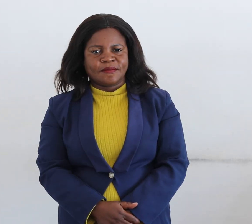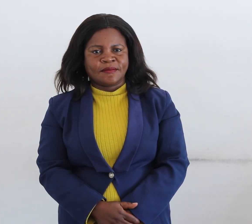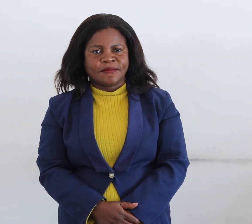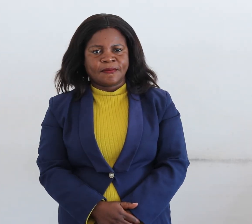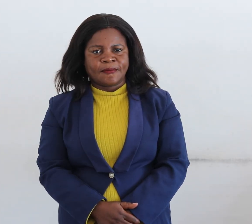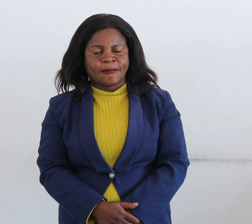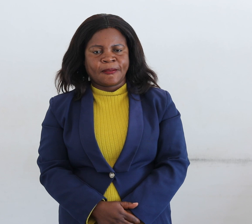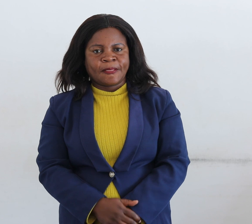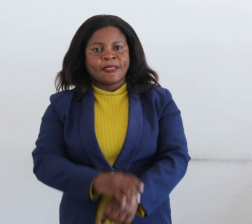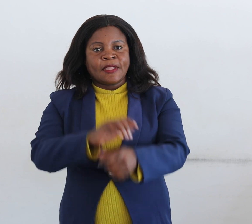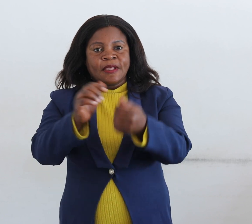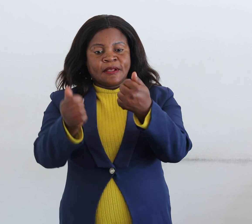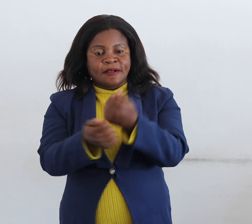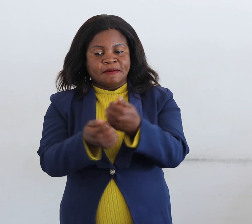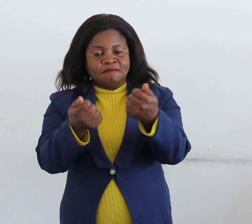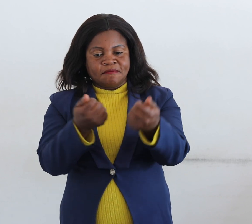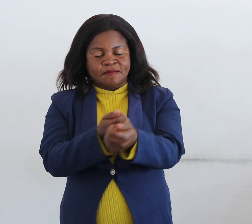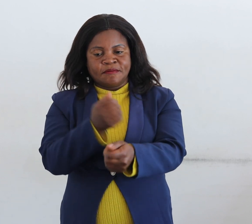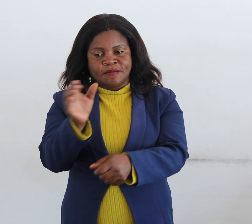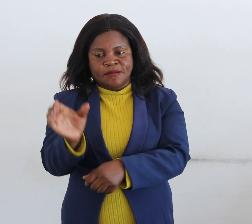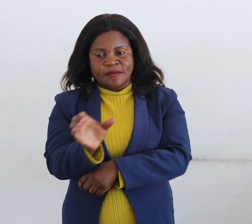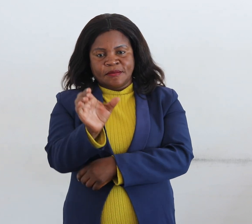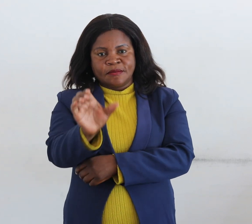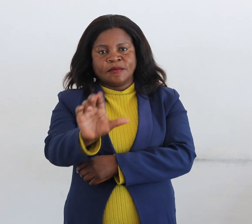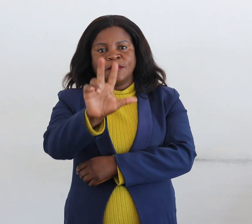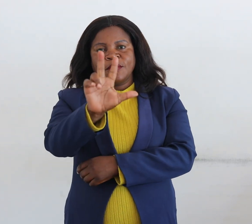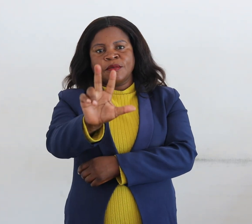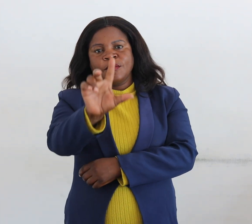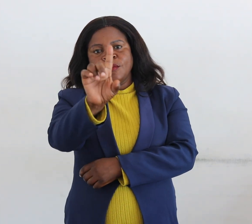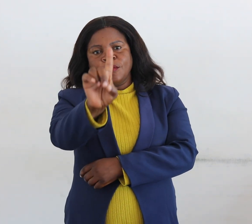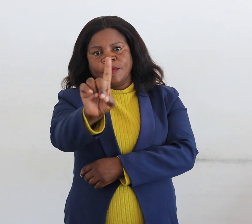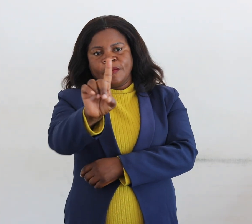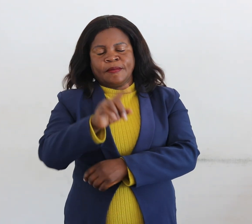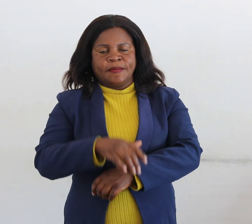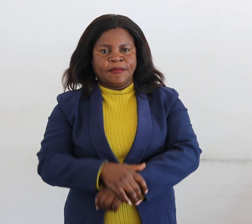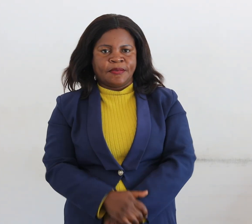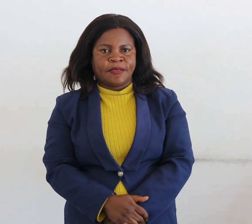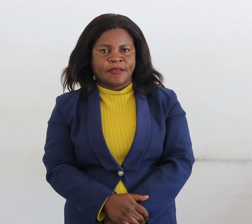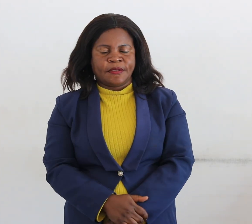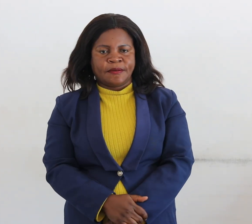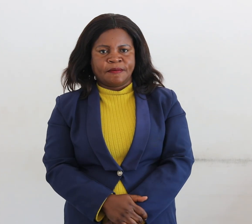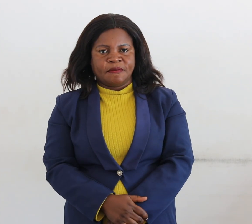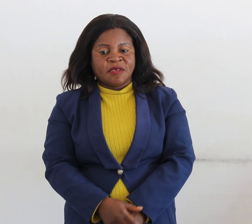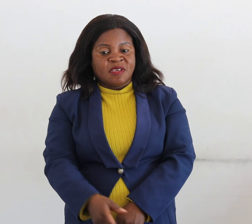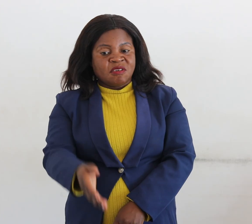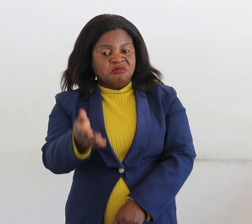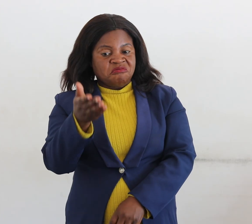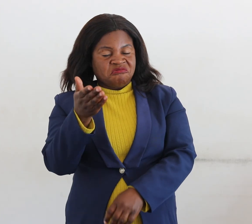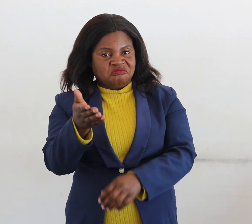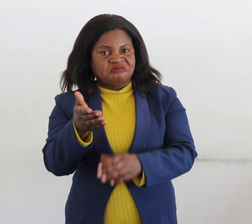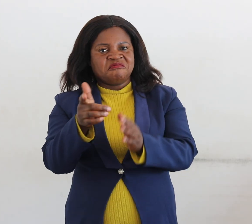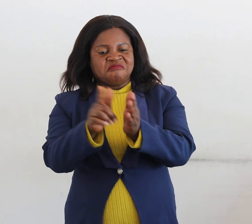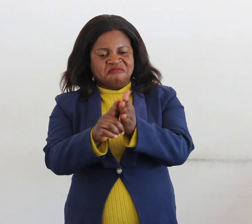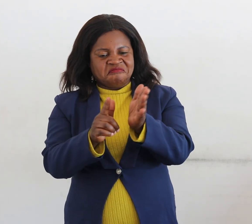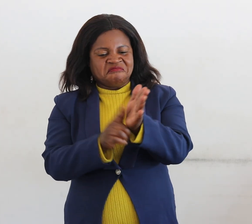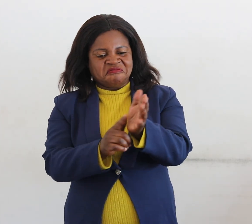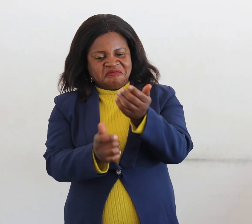Amendment of Section 31. The provision has been changed by